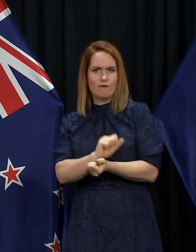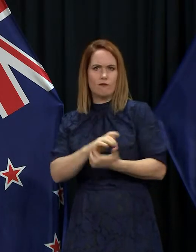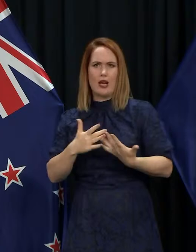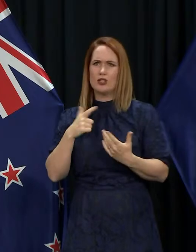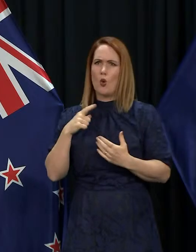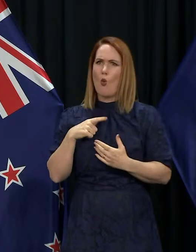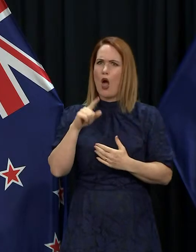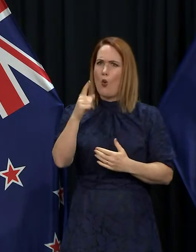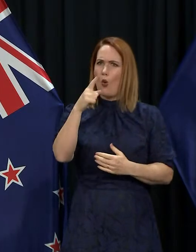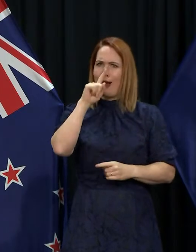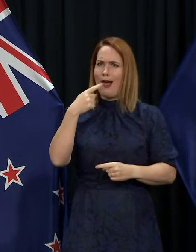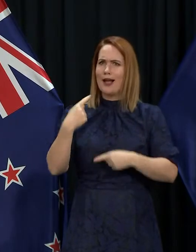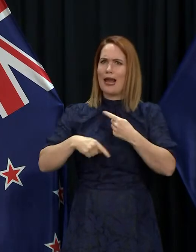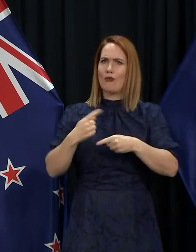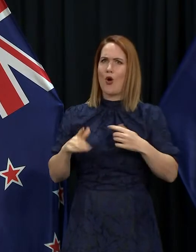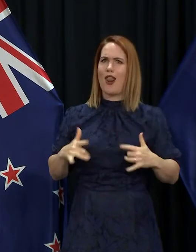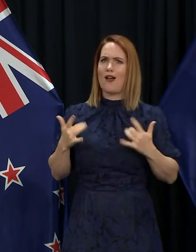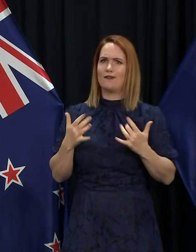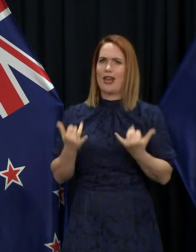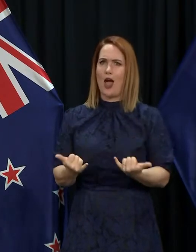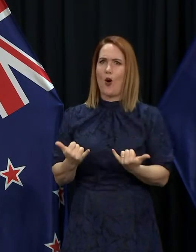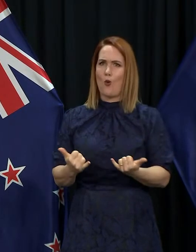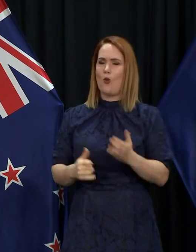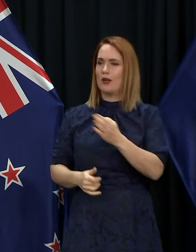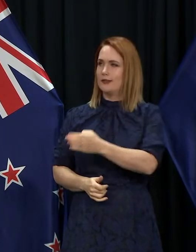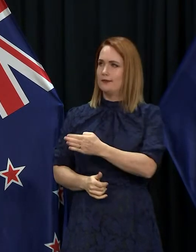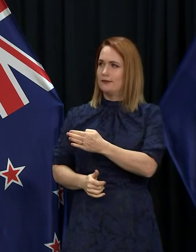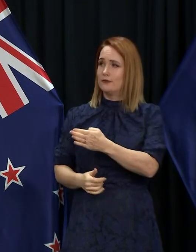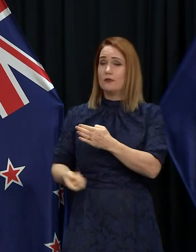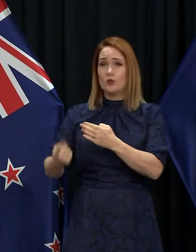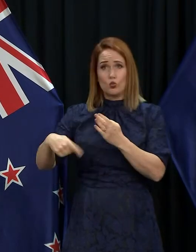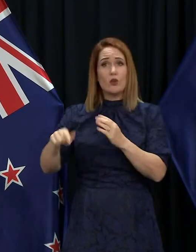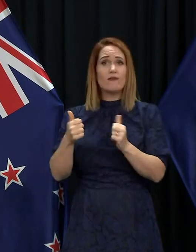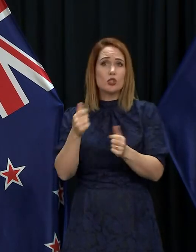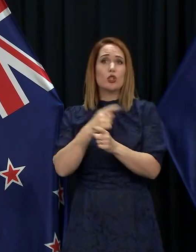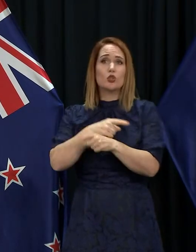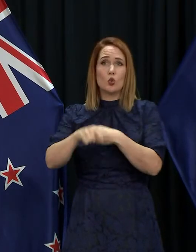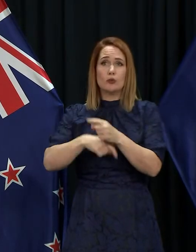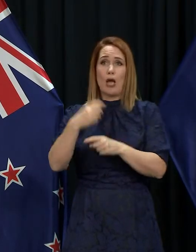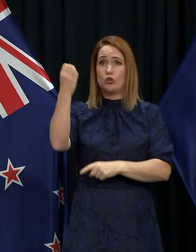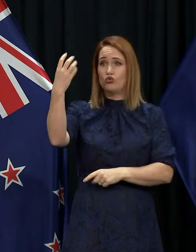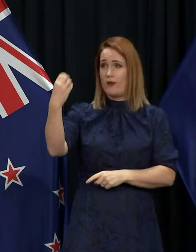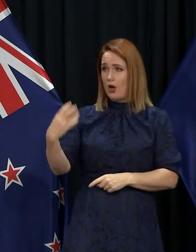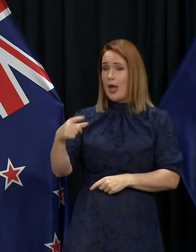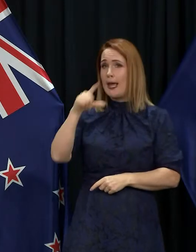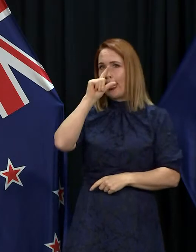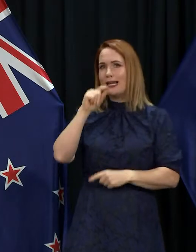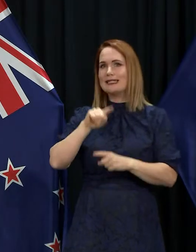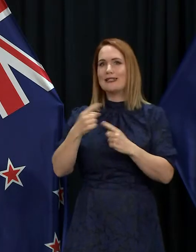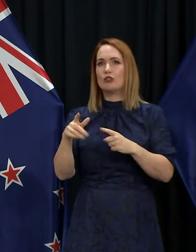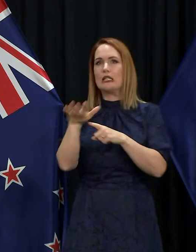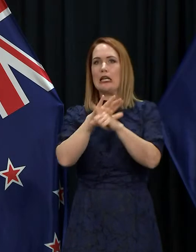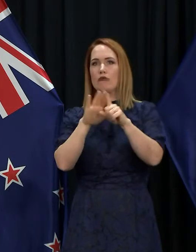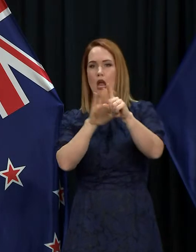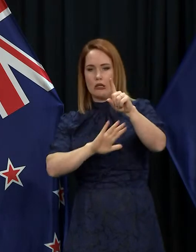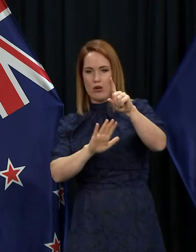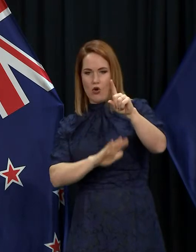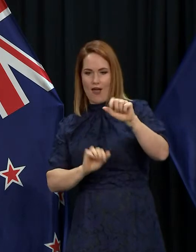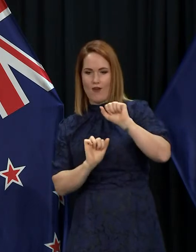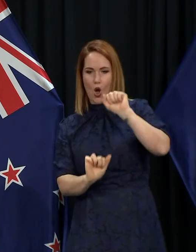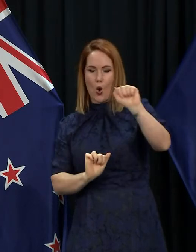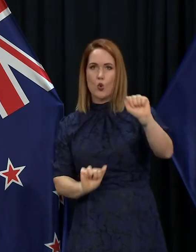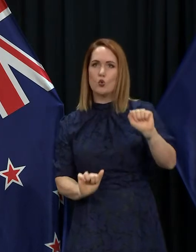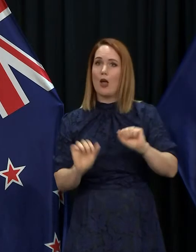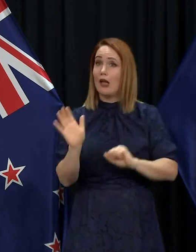Look, and we've always said that there is the possibility of moving regions to different levels at different times, so, and that